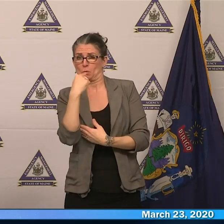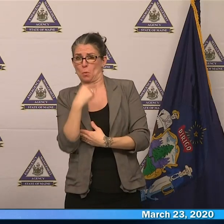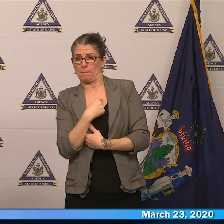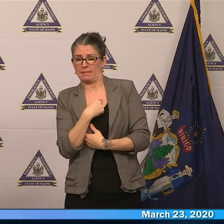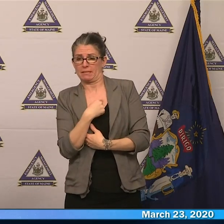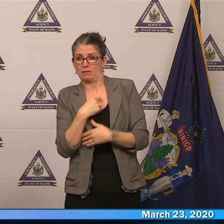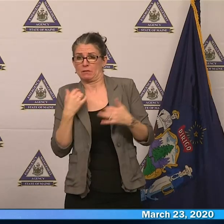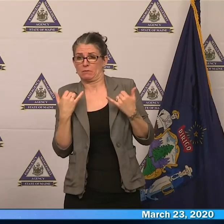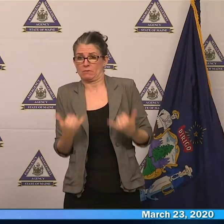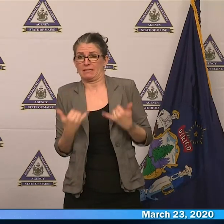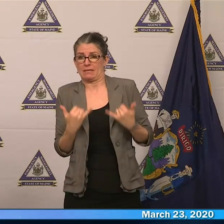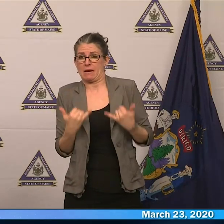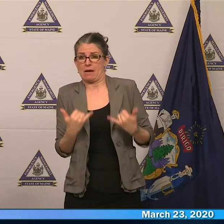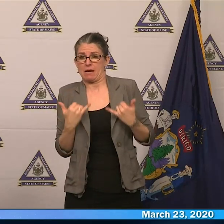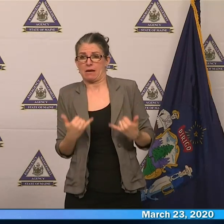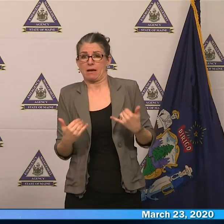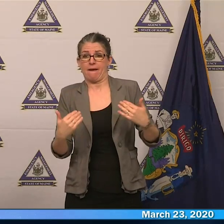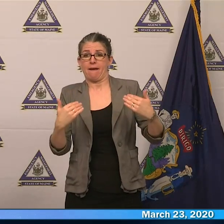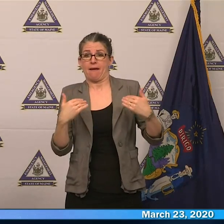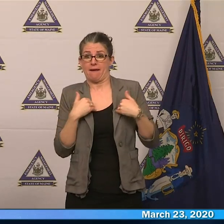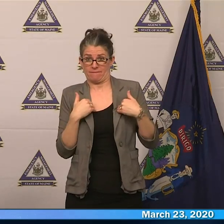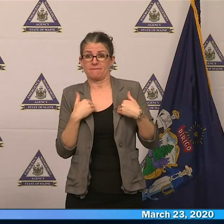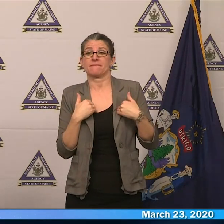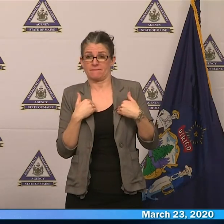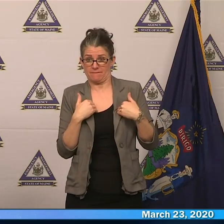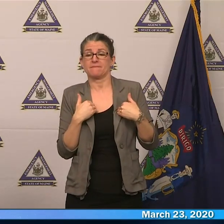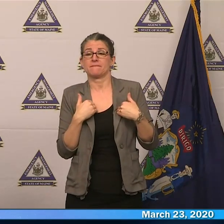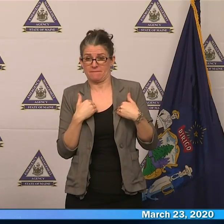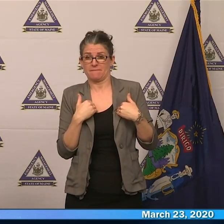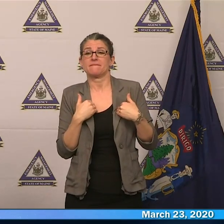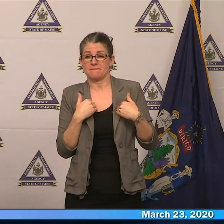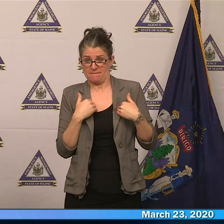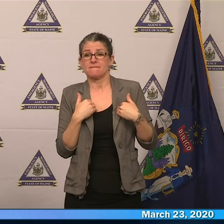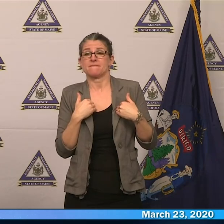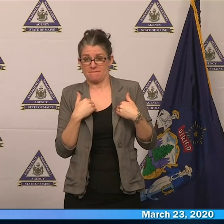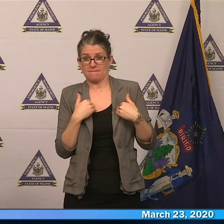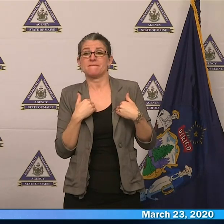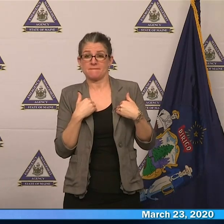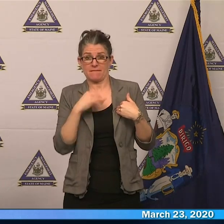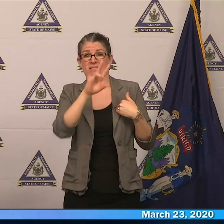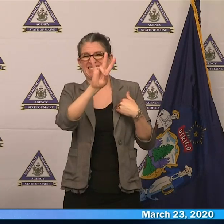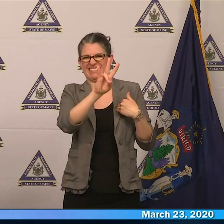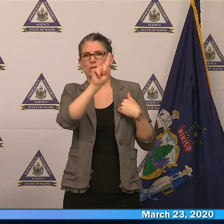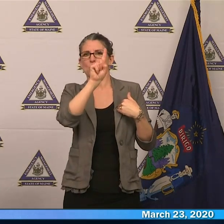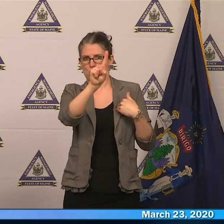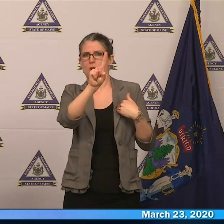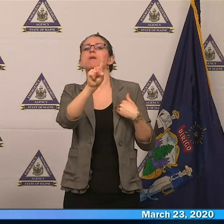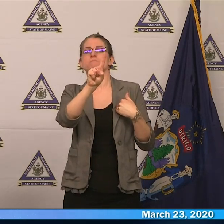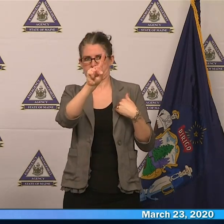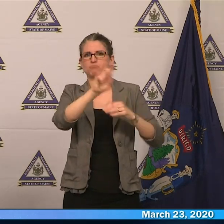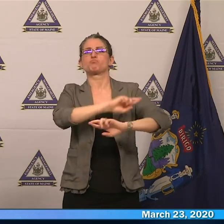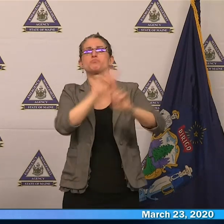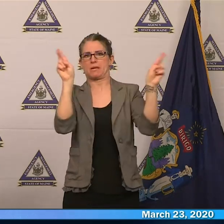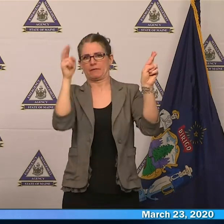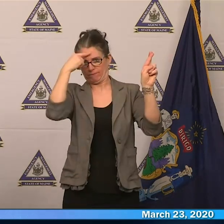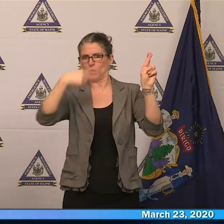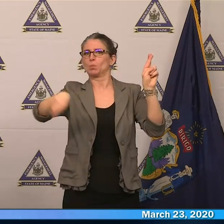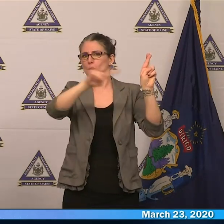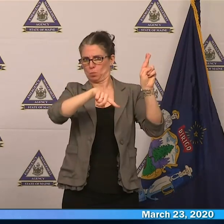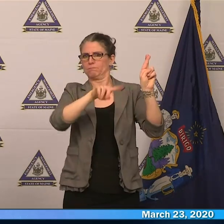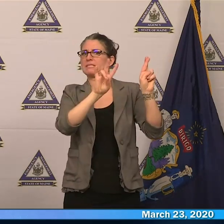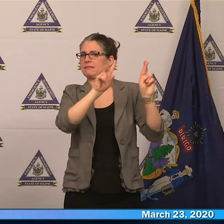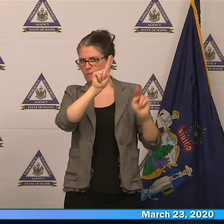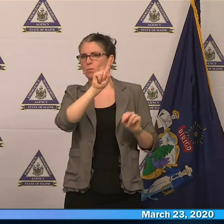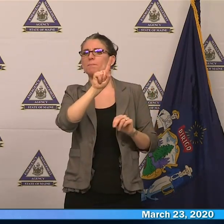71 ICU beds that are available across the state of Maine. We have asked healthcare systems across the state to report